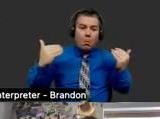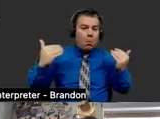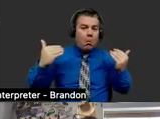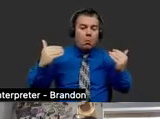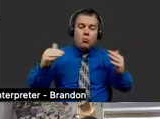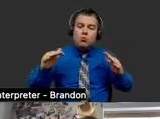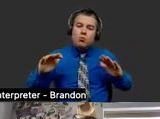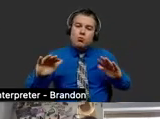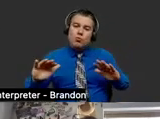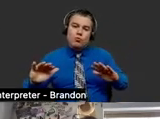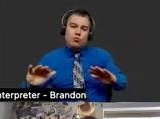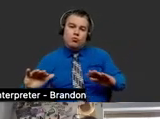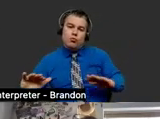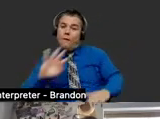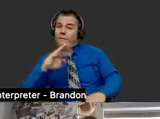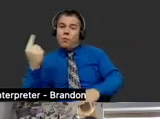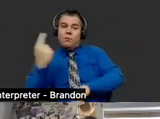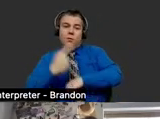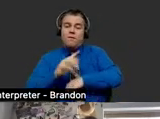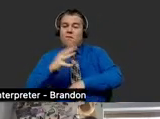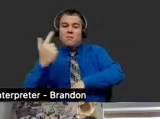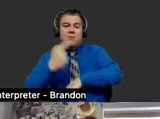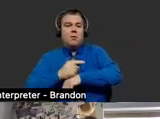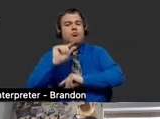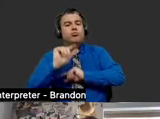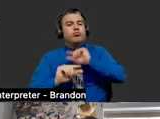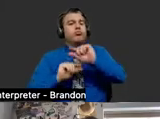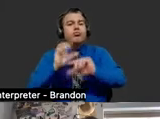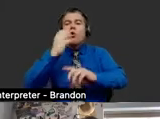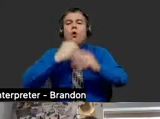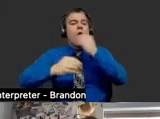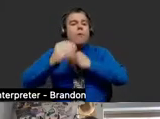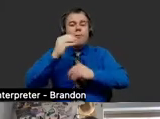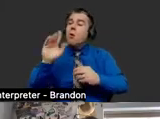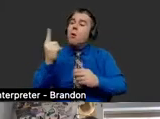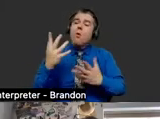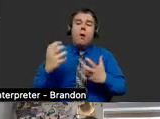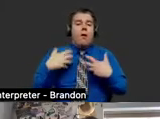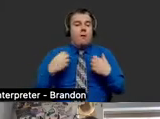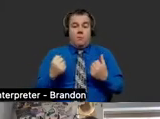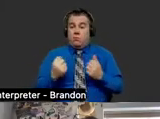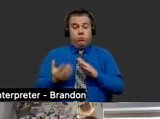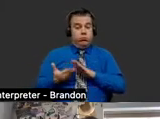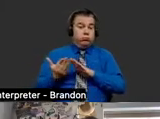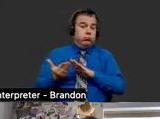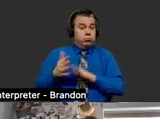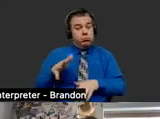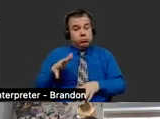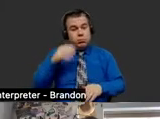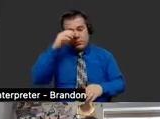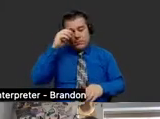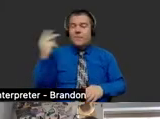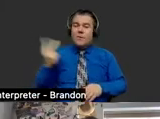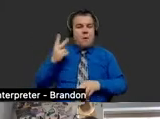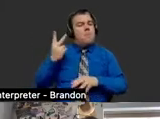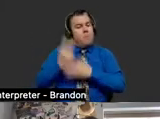into eating on day 4 and 5, and I only wanted healthy things, and it has really more or less stayed that way. We both lost almost 3